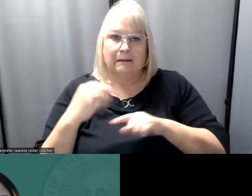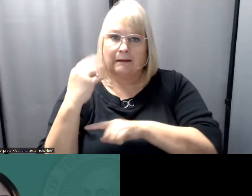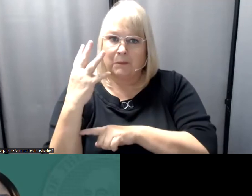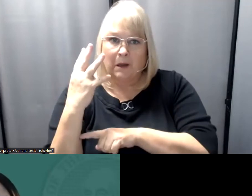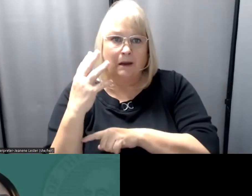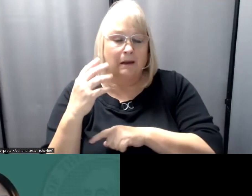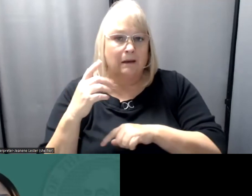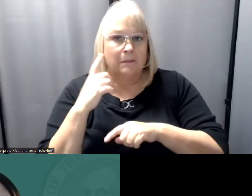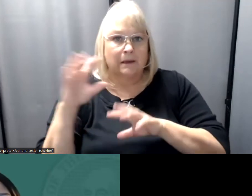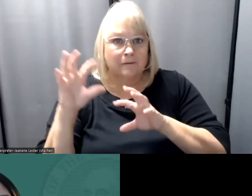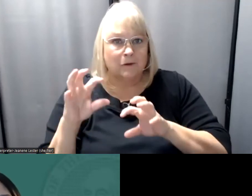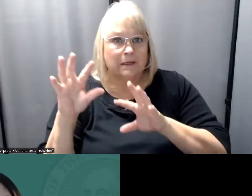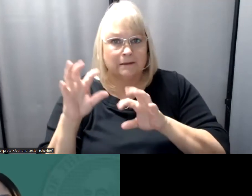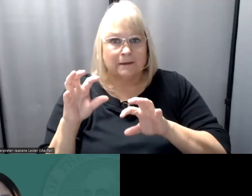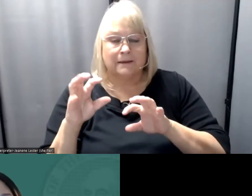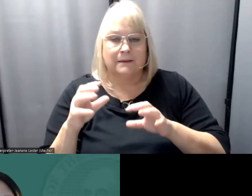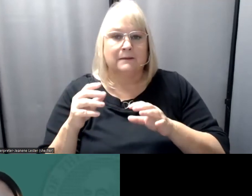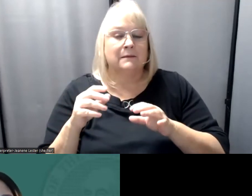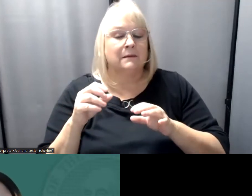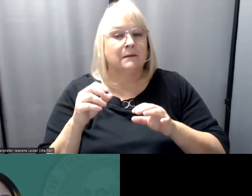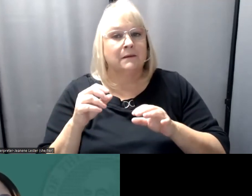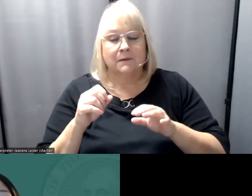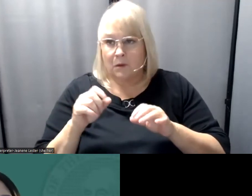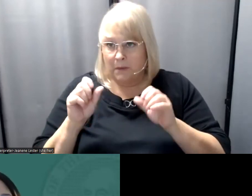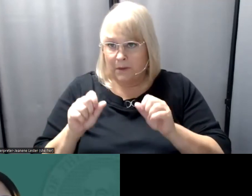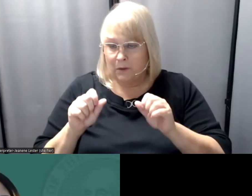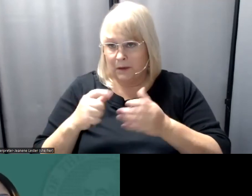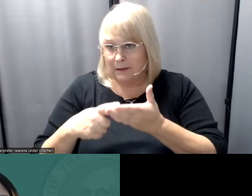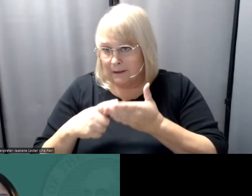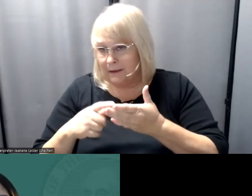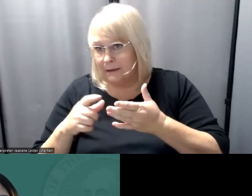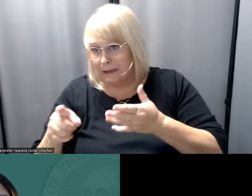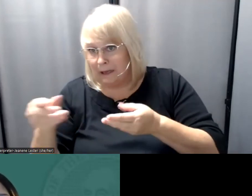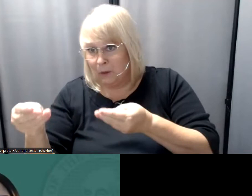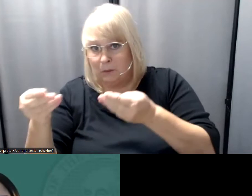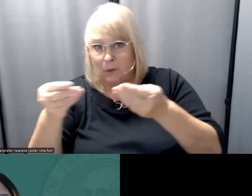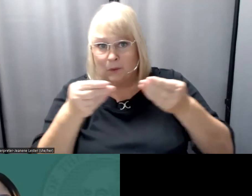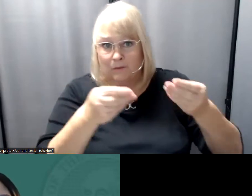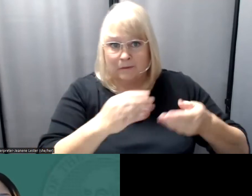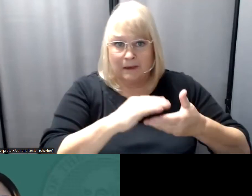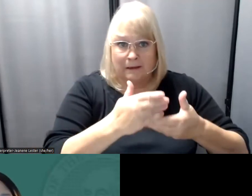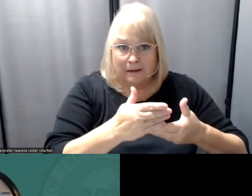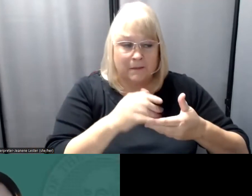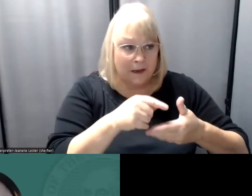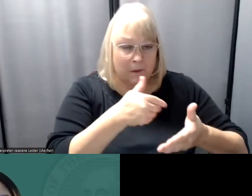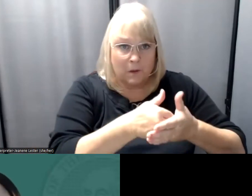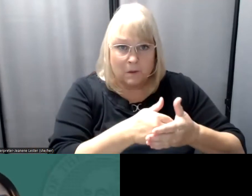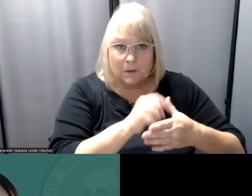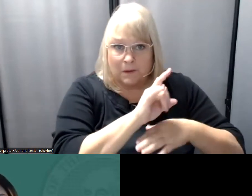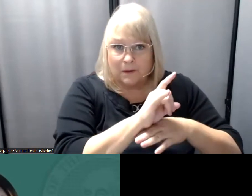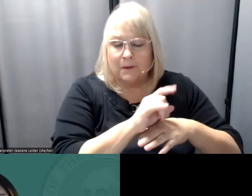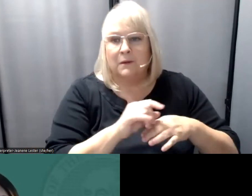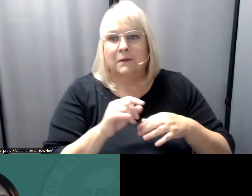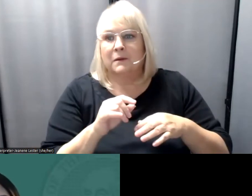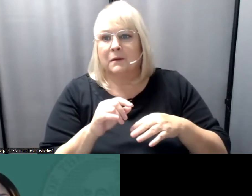what are some other fixes we could help with to get you that bandwidth versus they absolutely don't have that. So